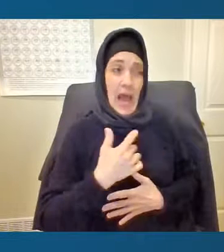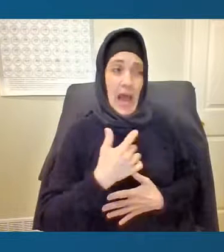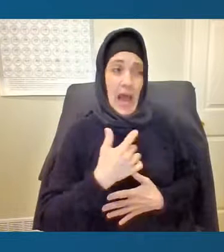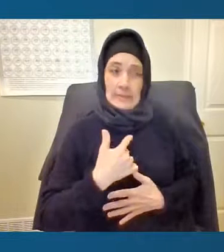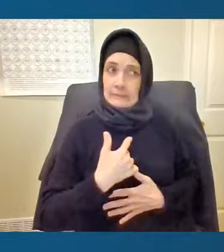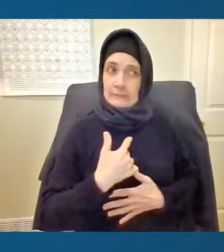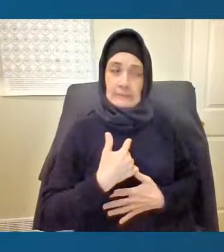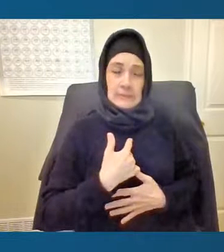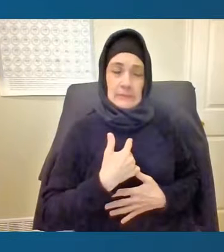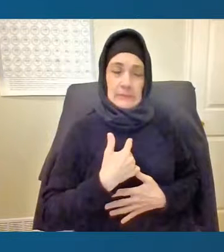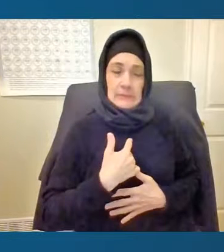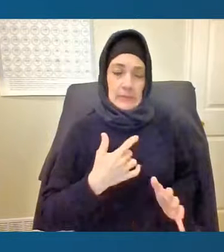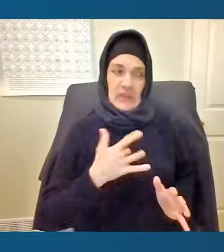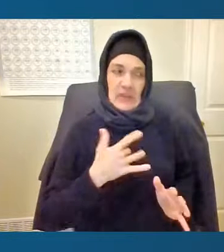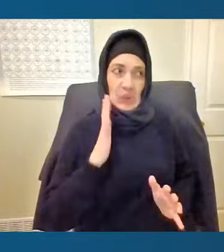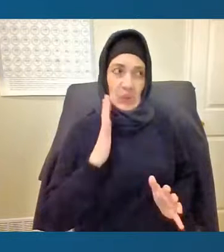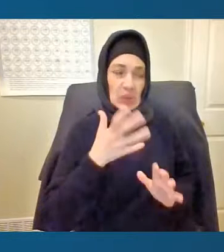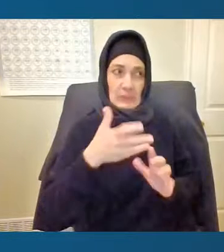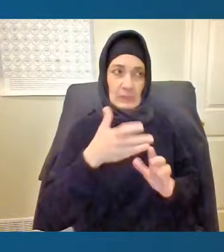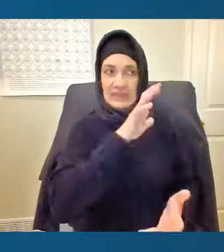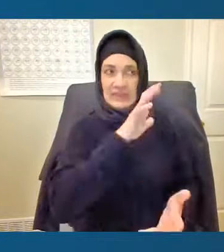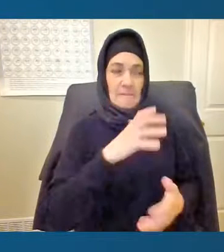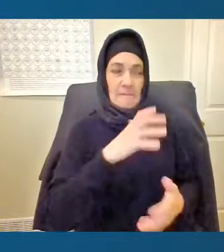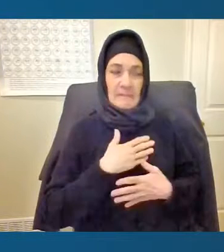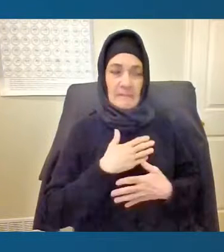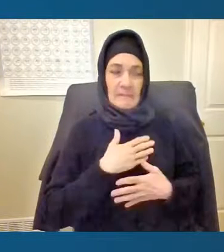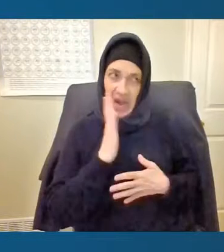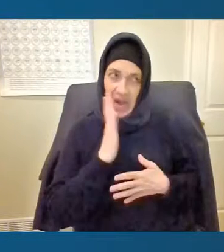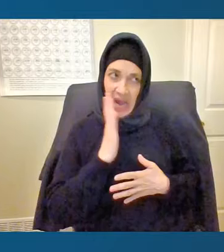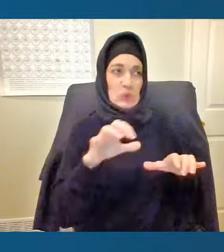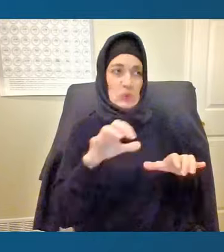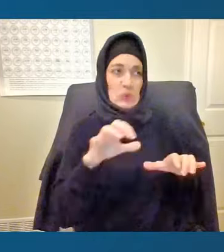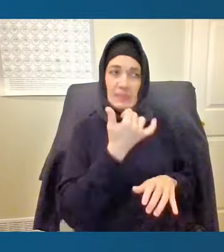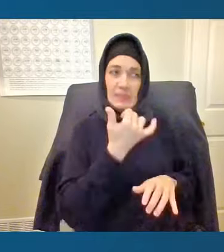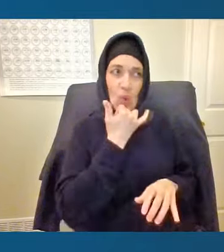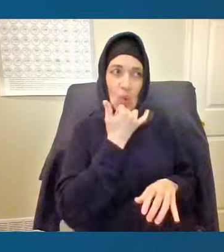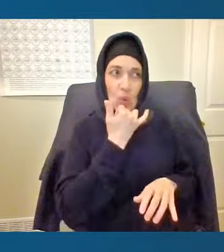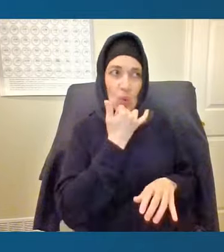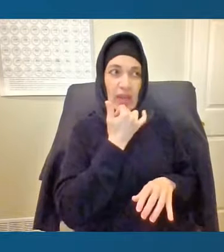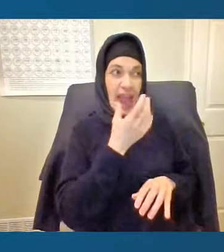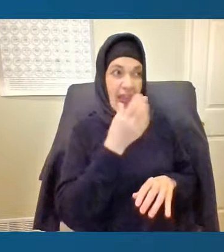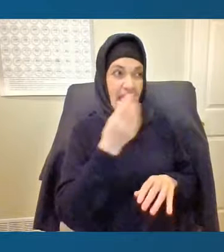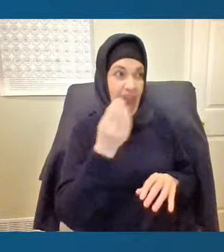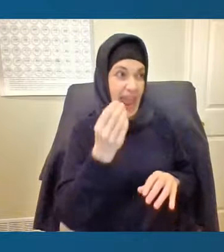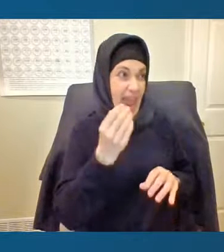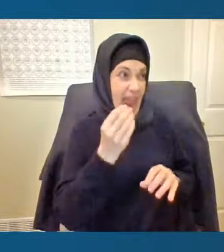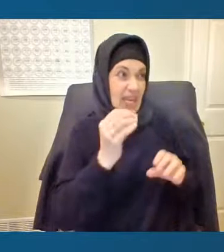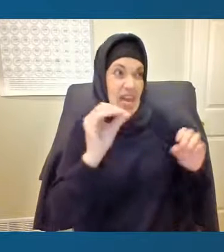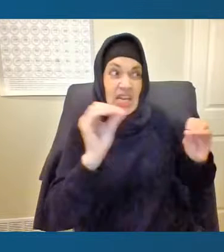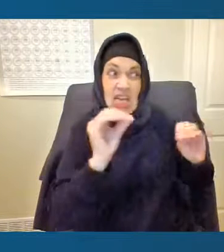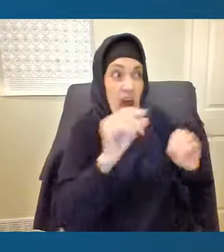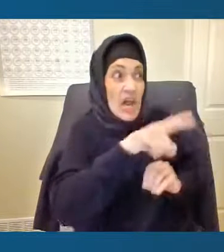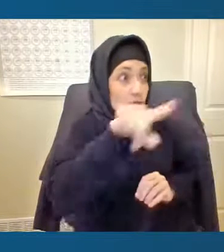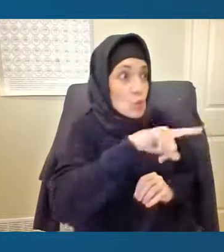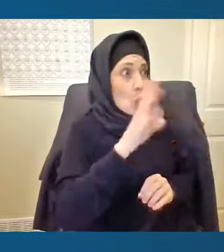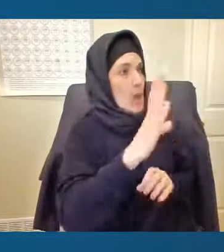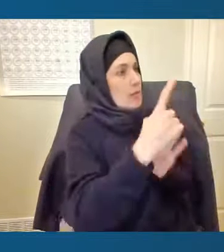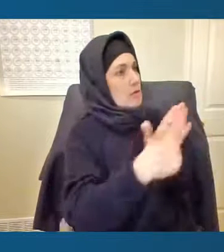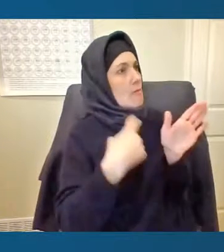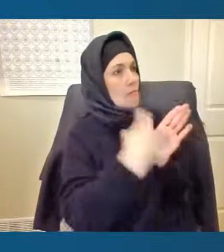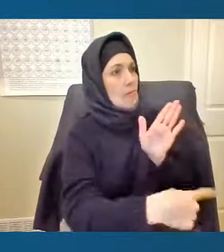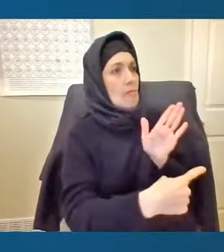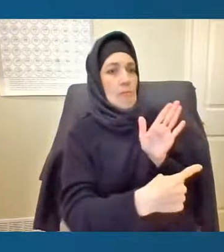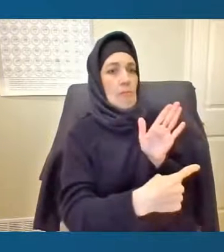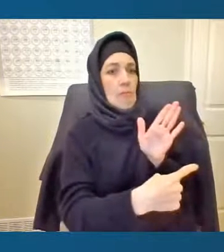going to do something wrong. And none of you are going to correct me. None of you are going to correct